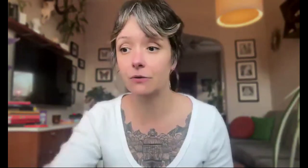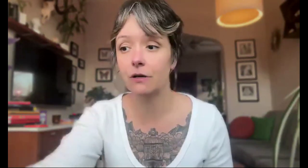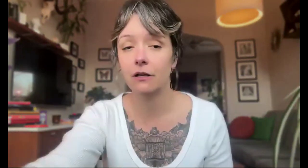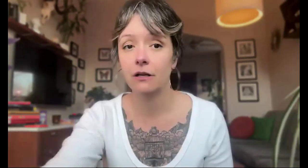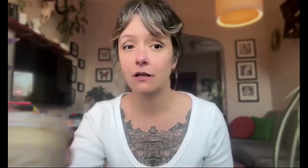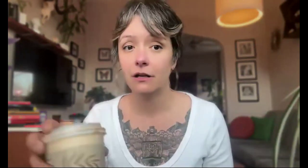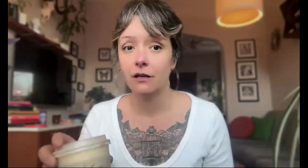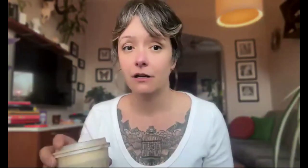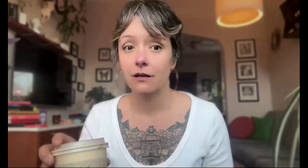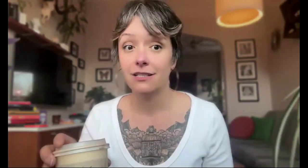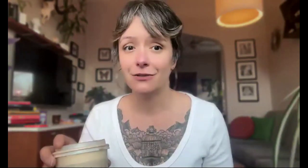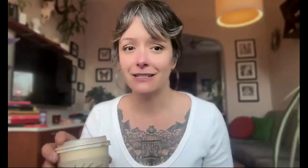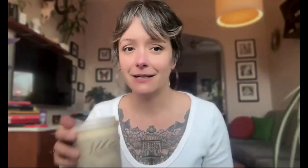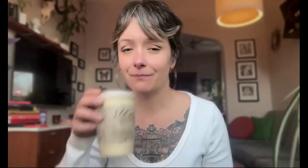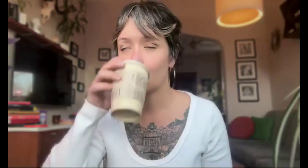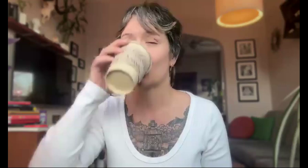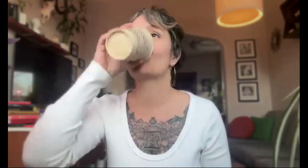to story time.